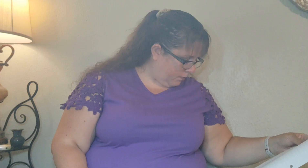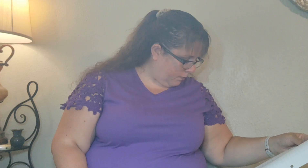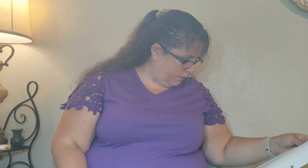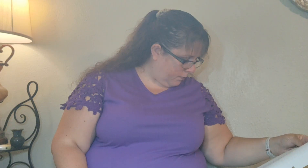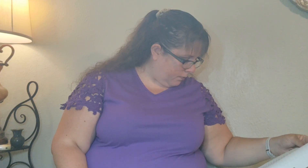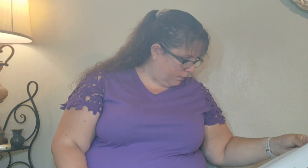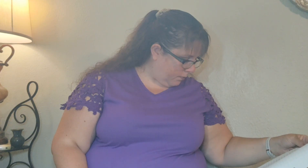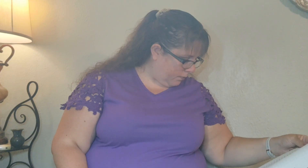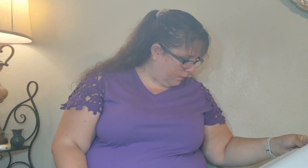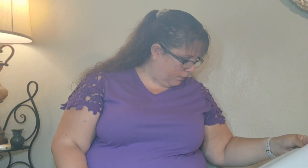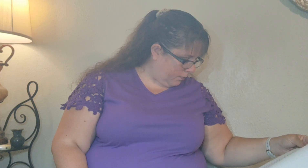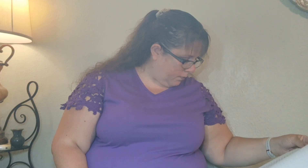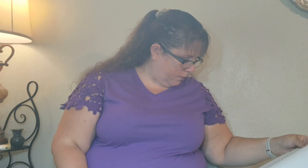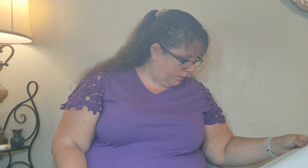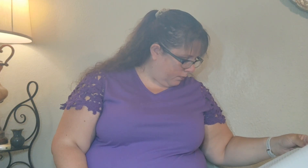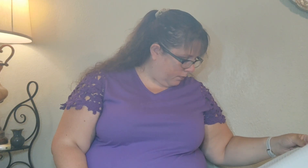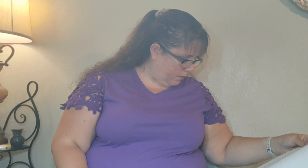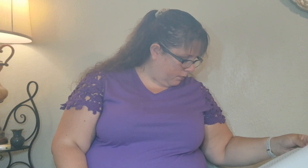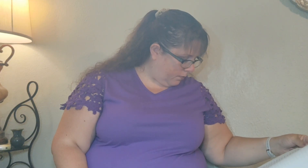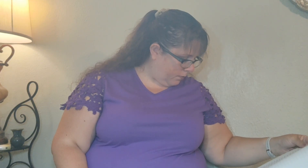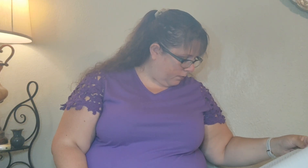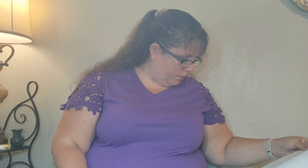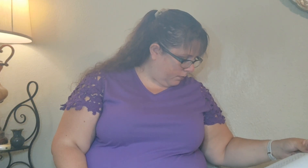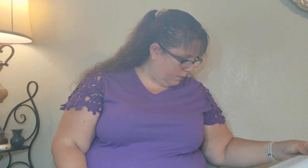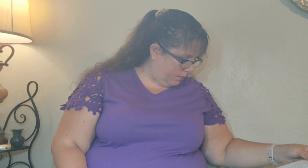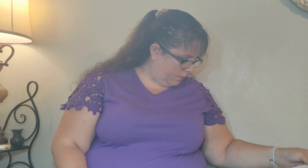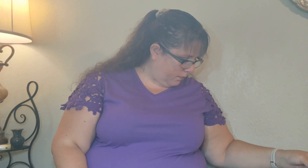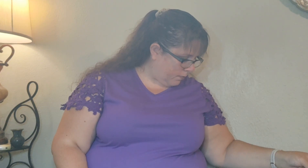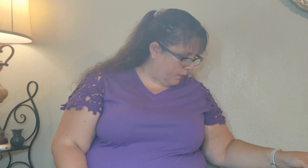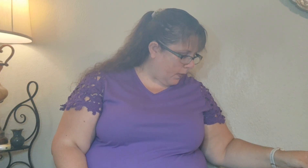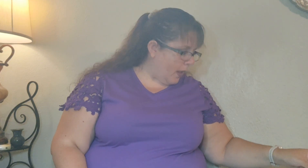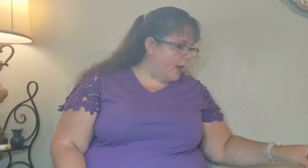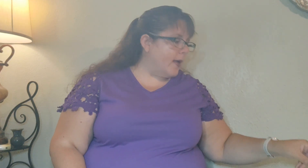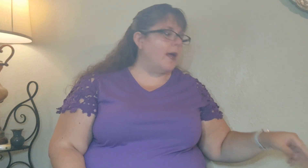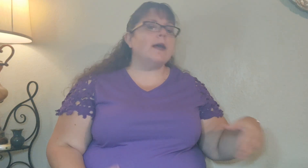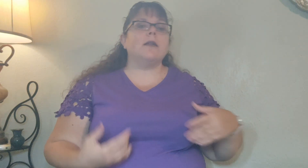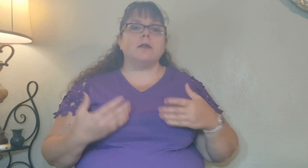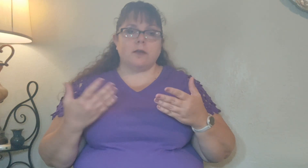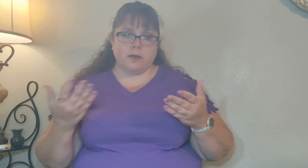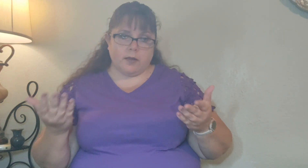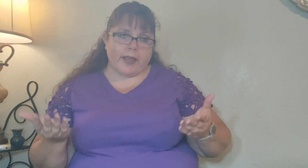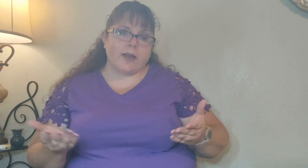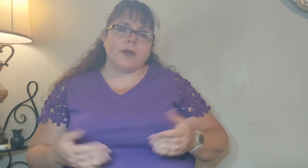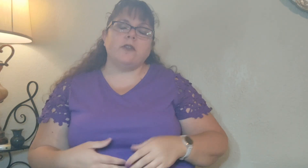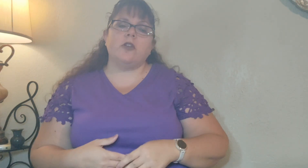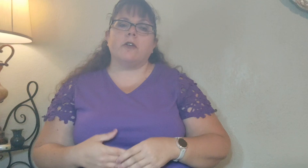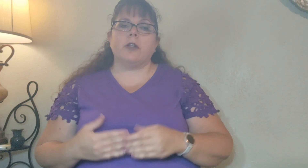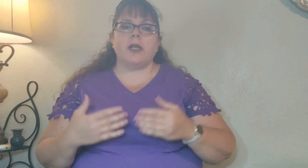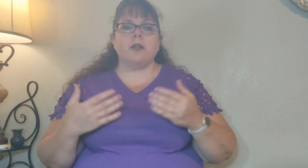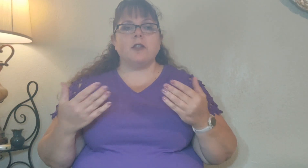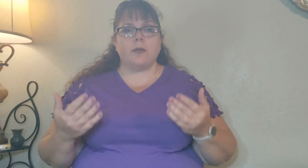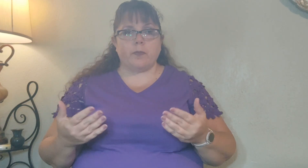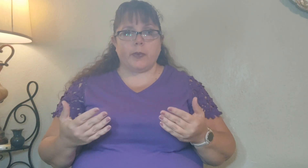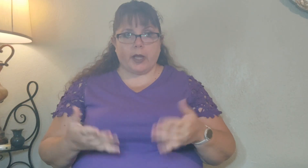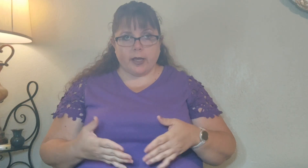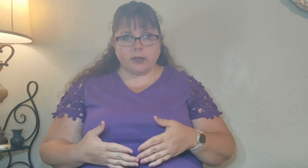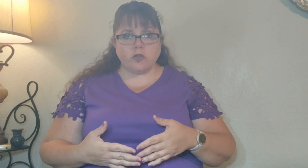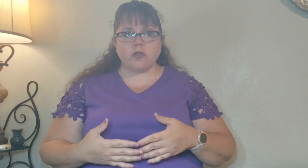And like I mentioned earlier, to blush